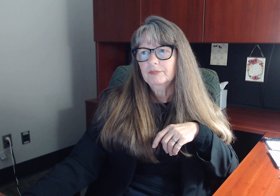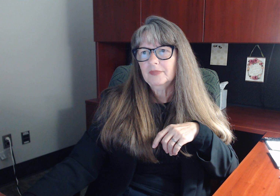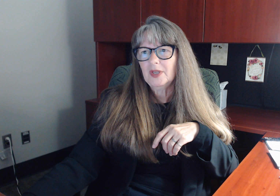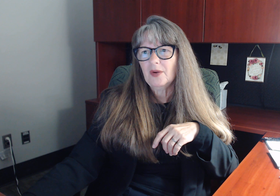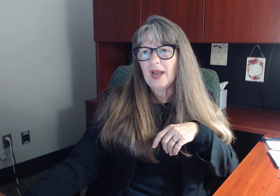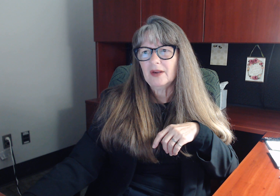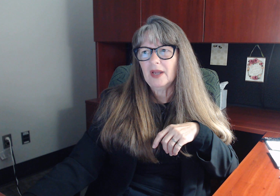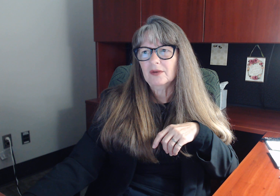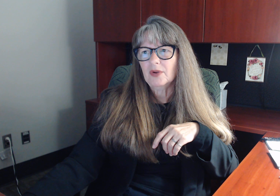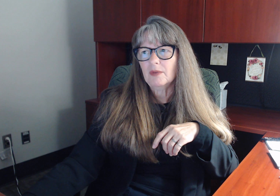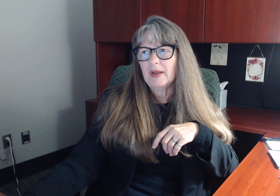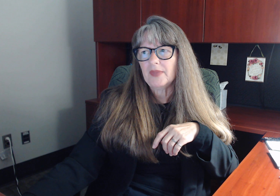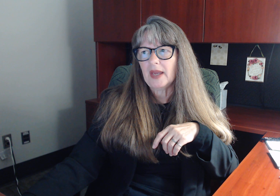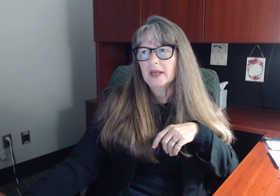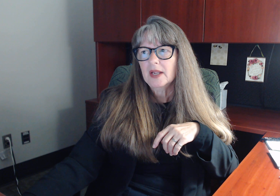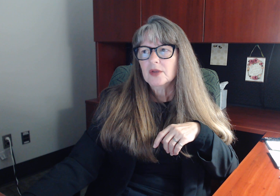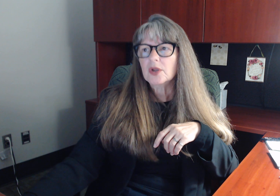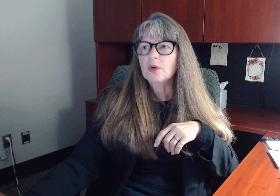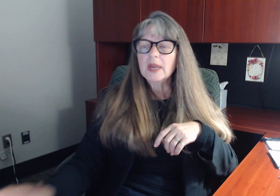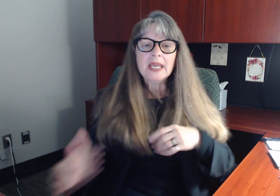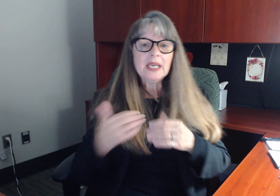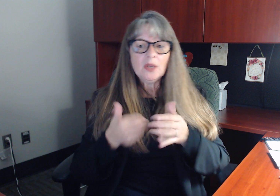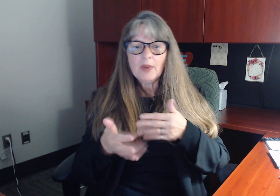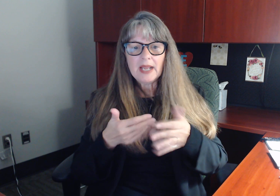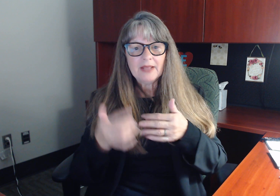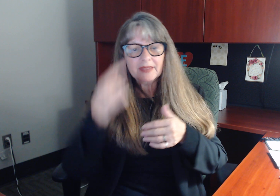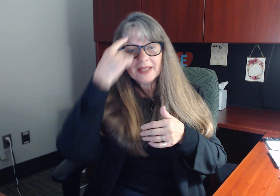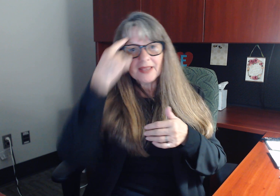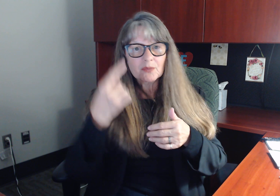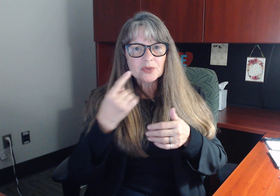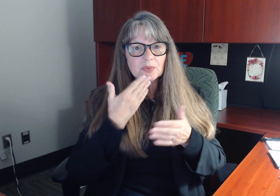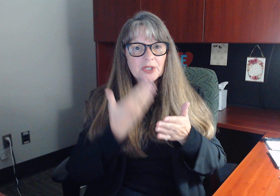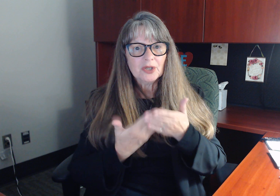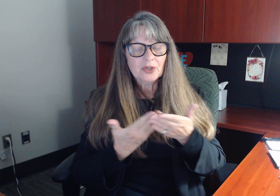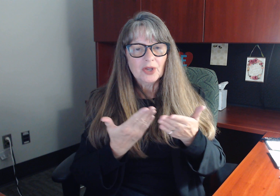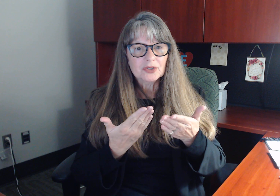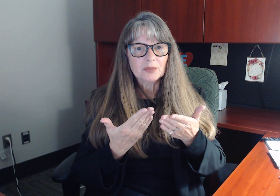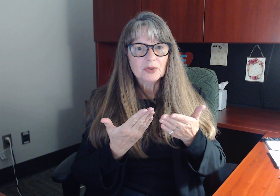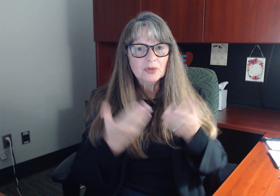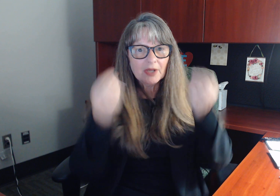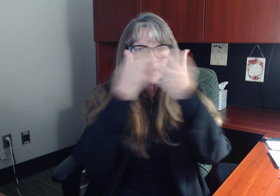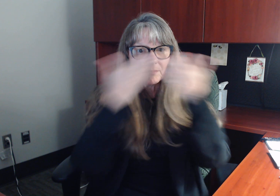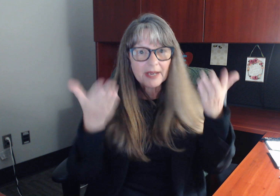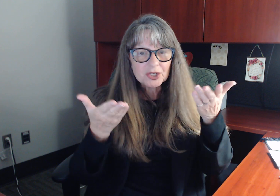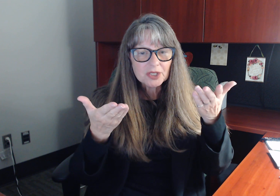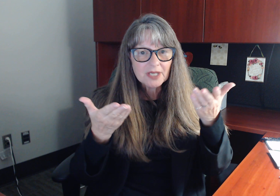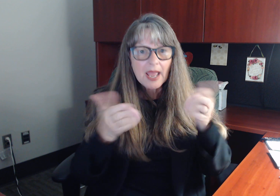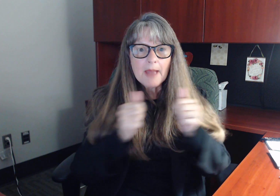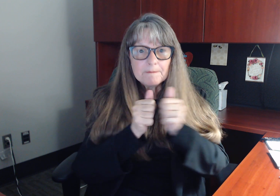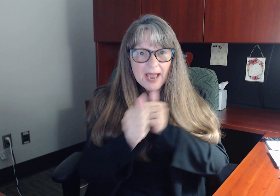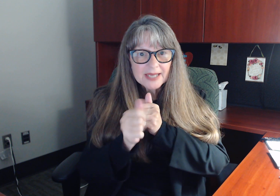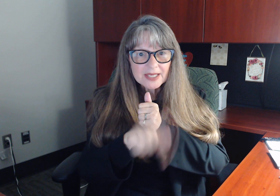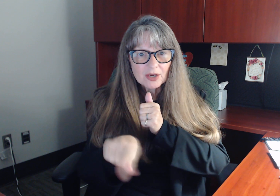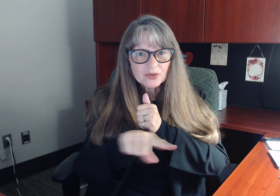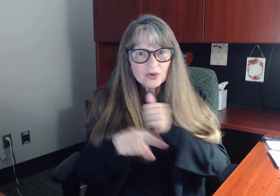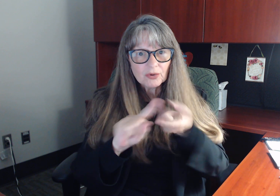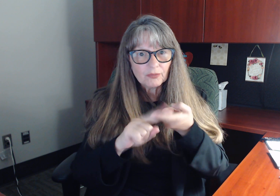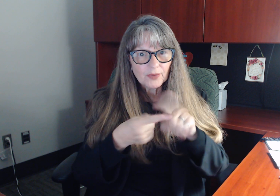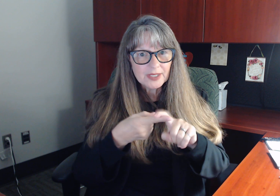you know, I don't know about that. So anyway, I think that was really it's some good information, and pass it on to your friends